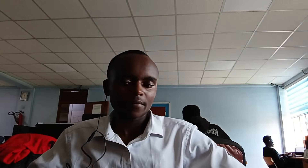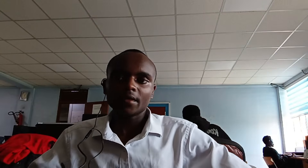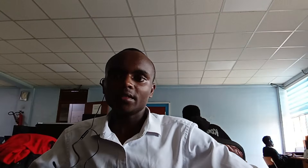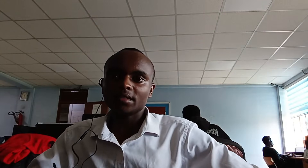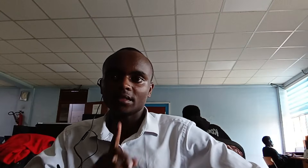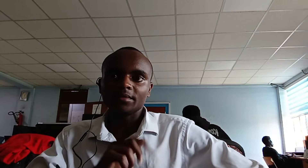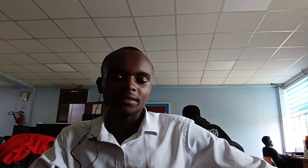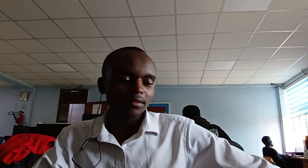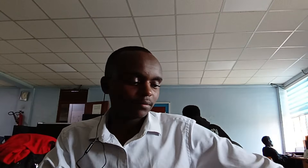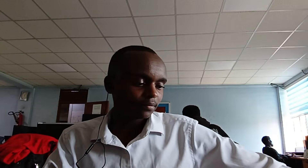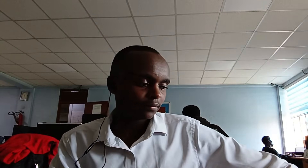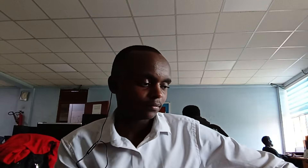just a minute.